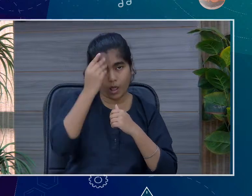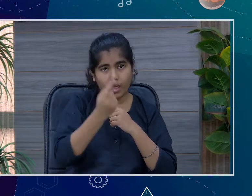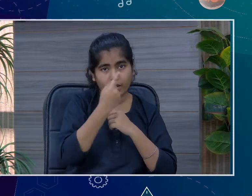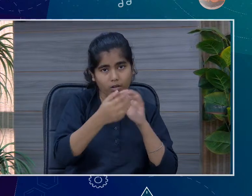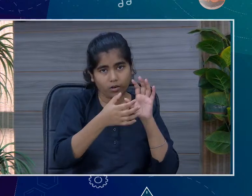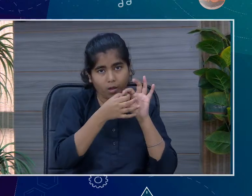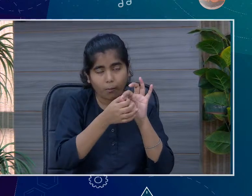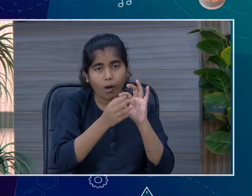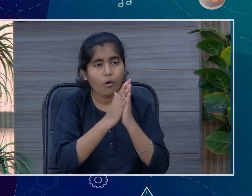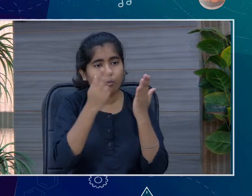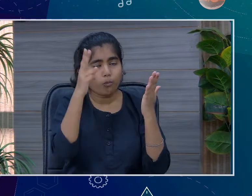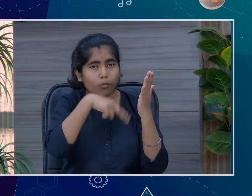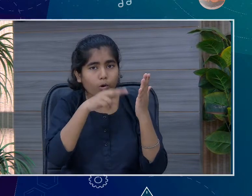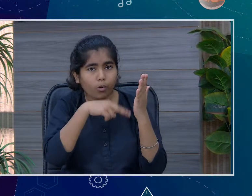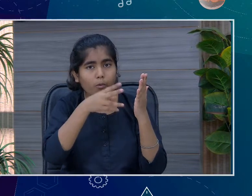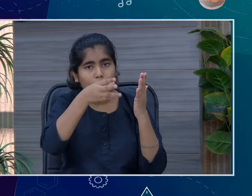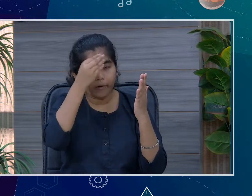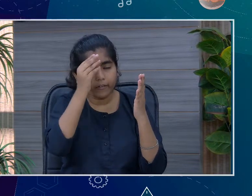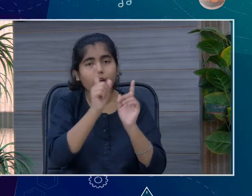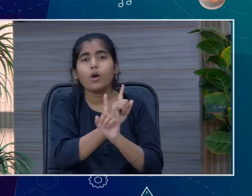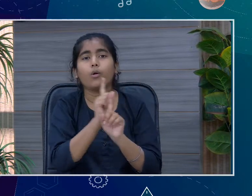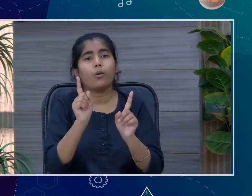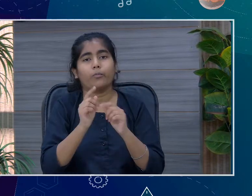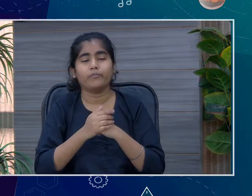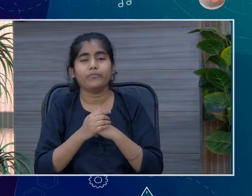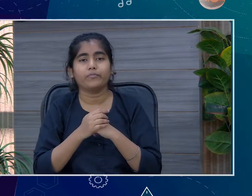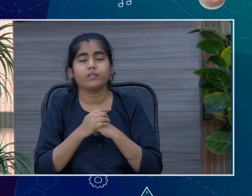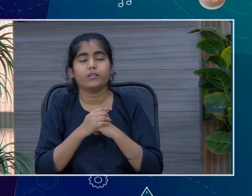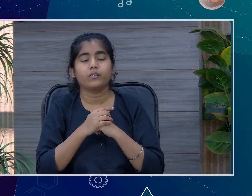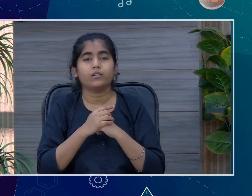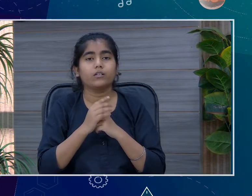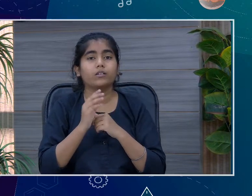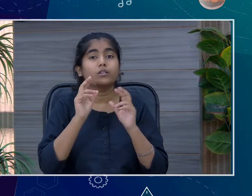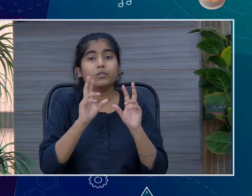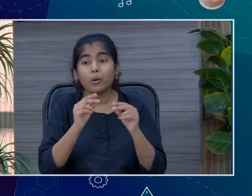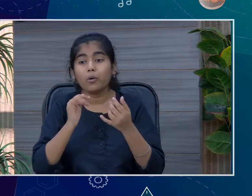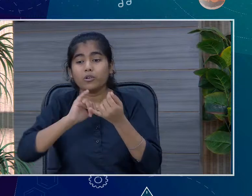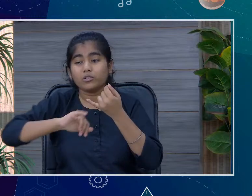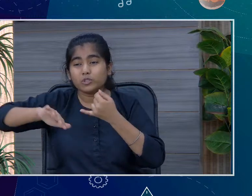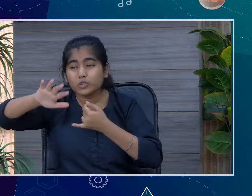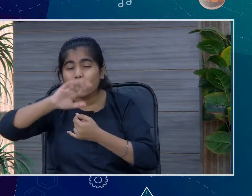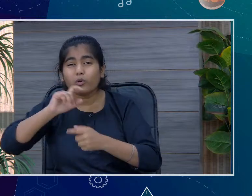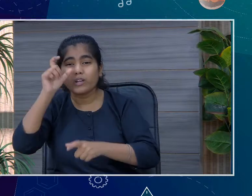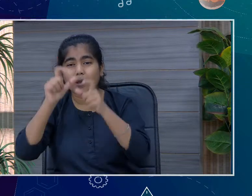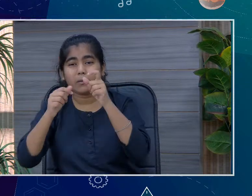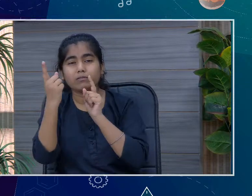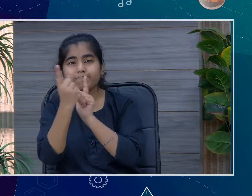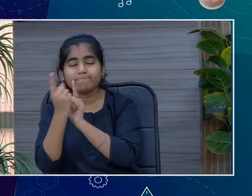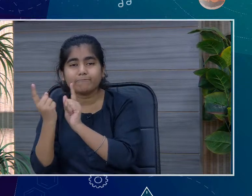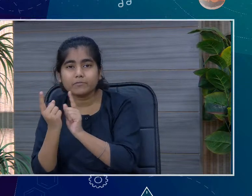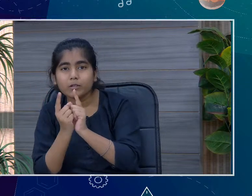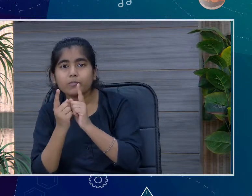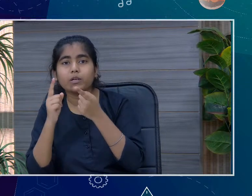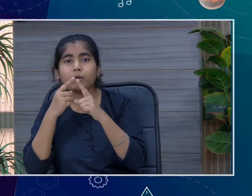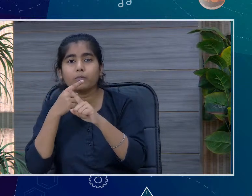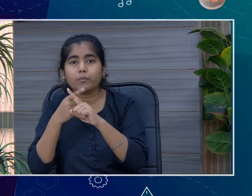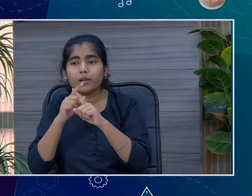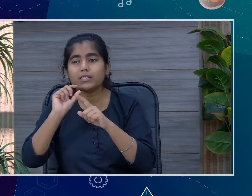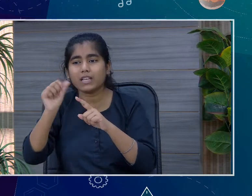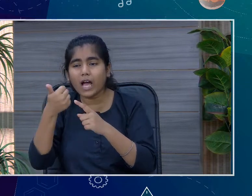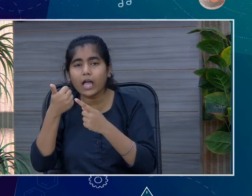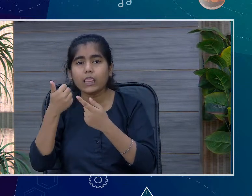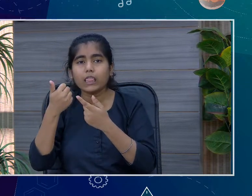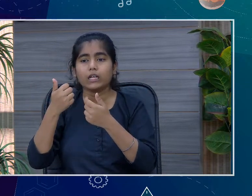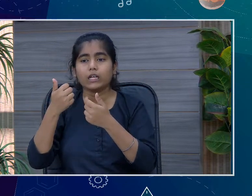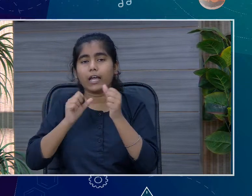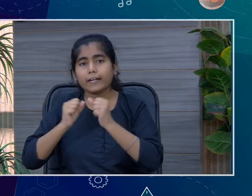from textbooks as well. Incidental learning can take place. Socialization also takes place in the school. Other aspects of the